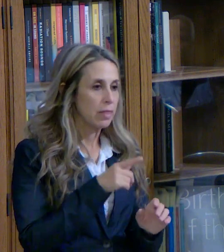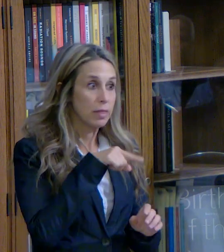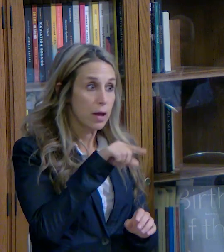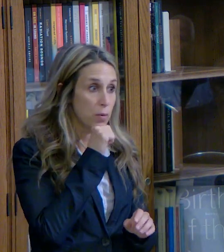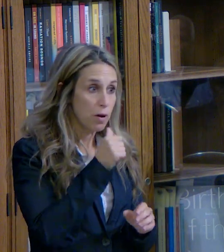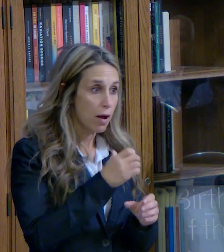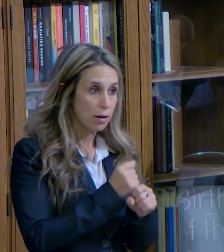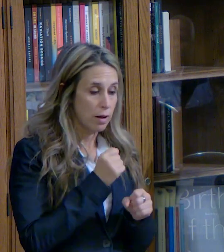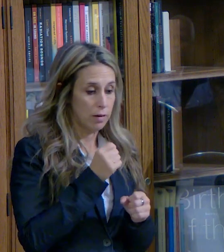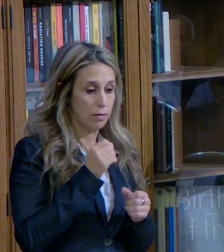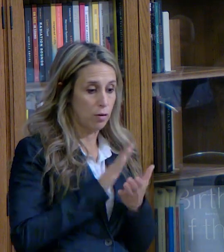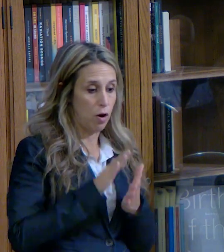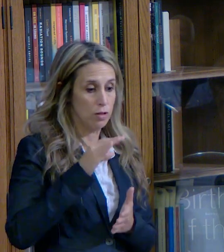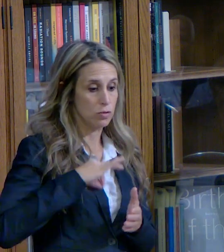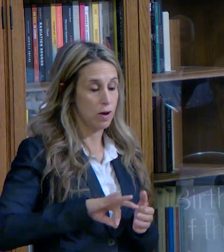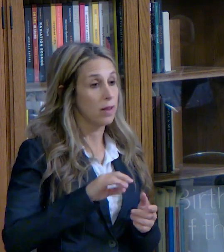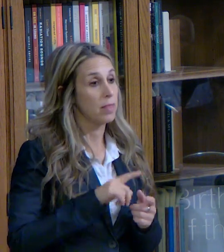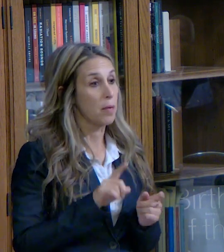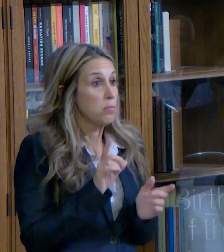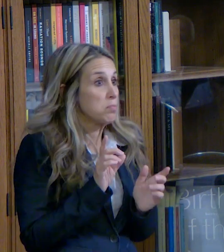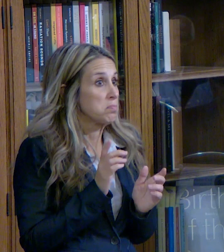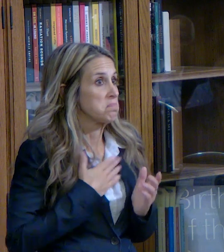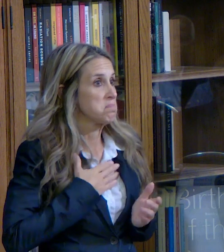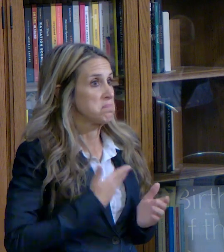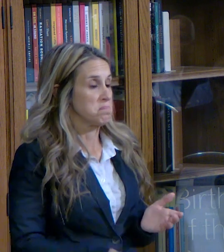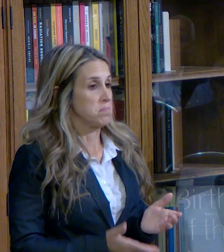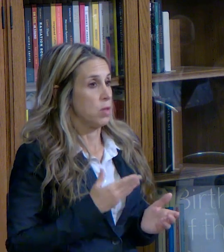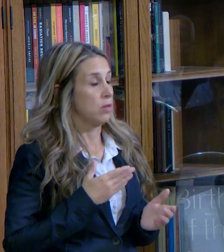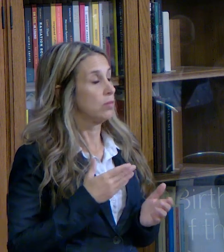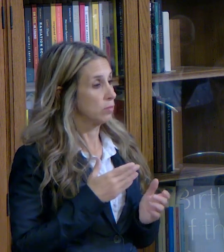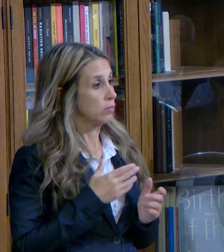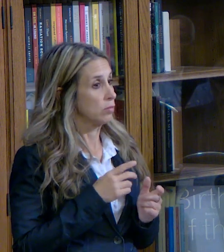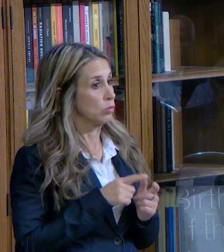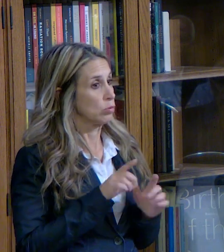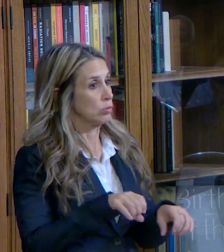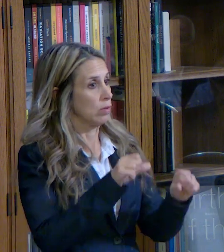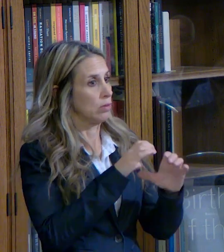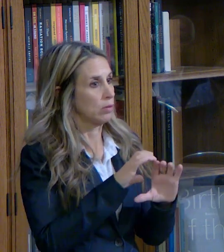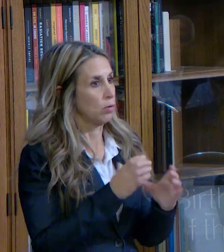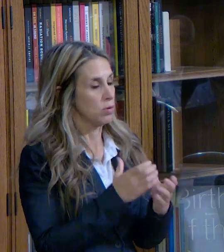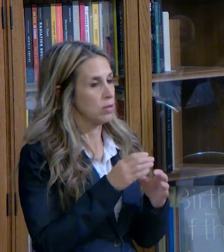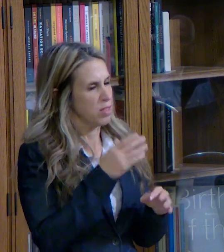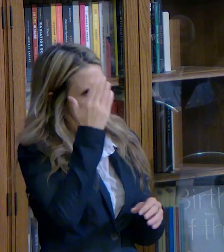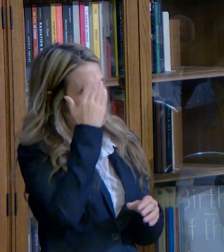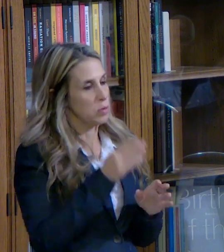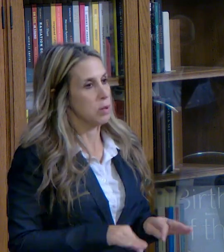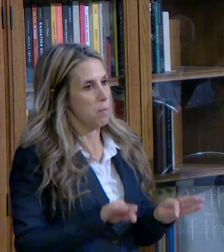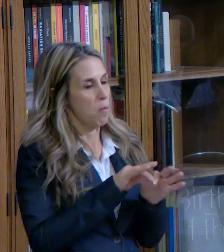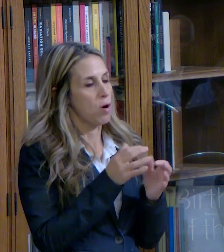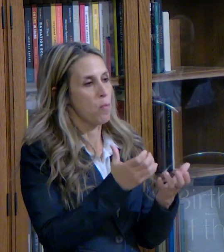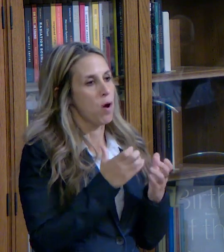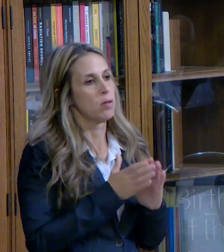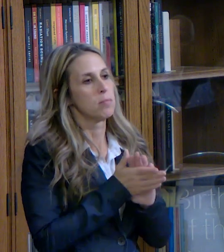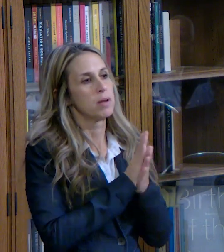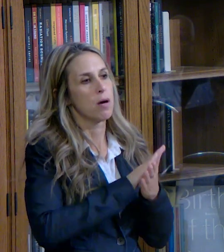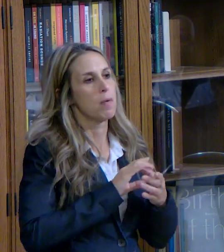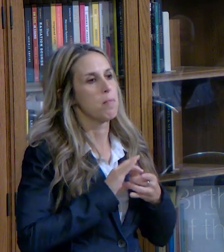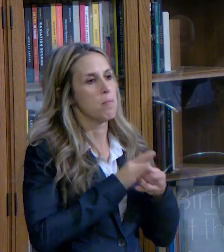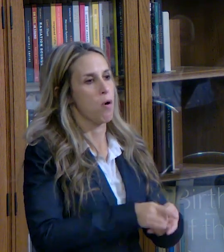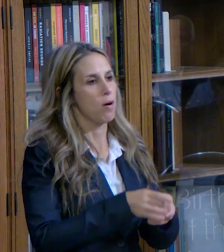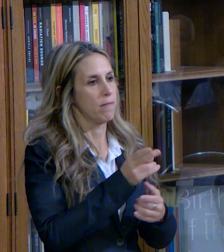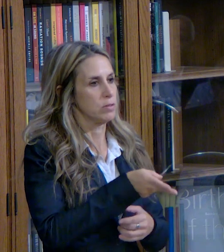get college credit they understood the importance of this new course and they literally wanted to be a part of